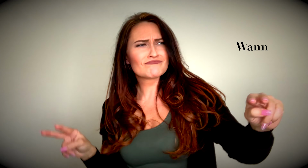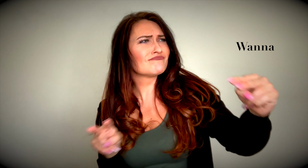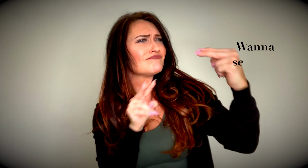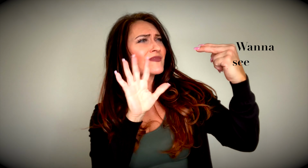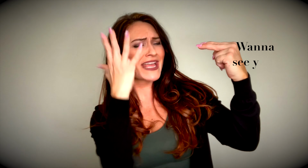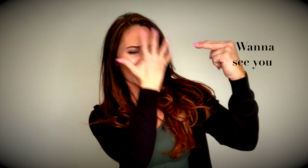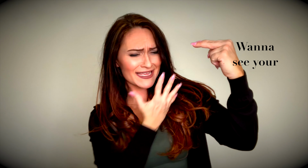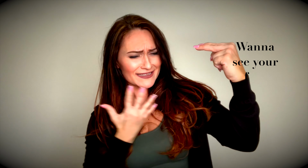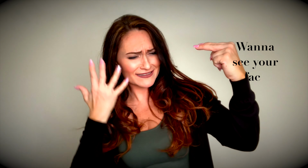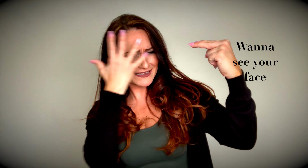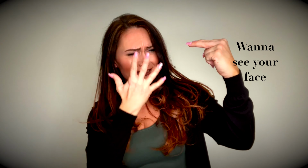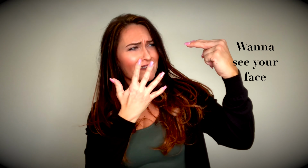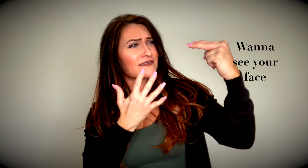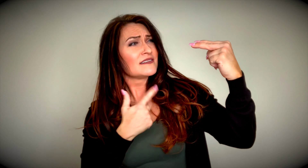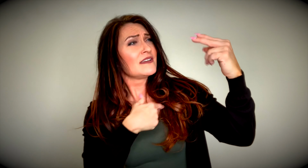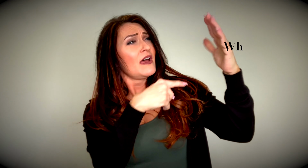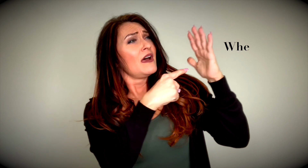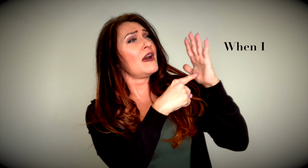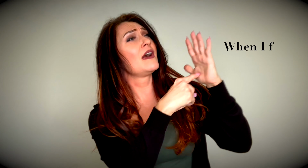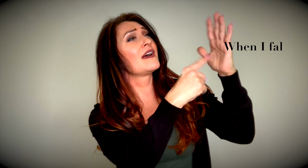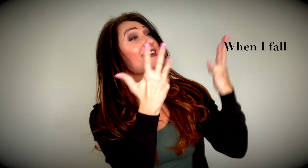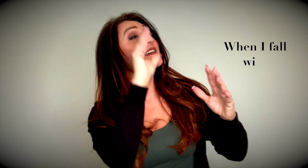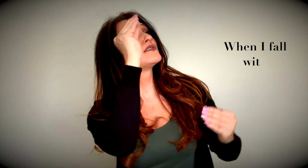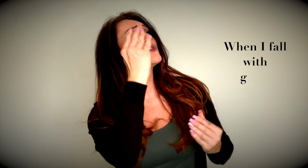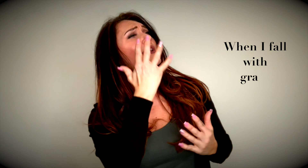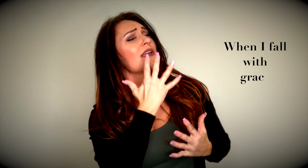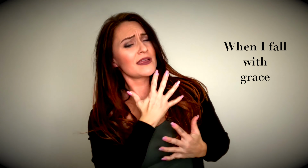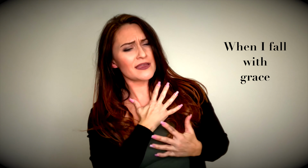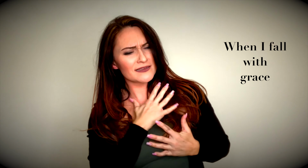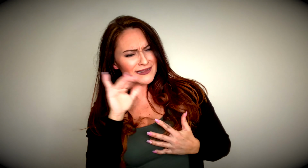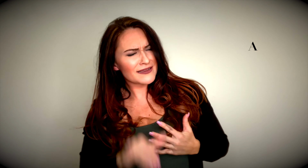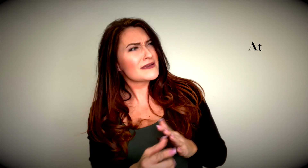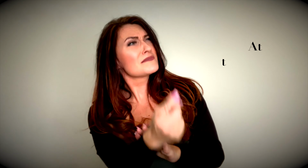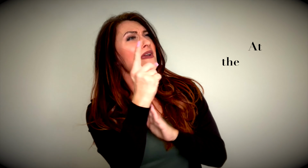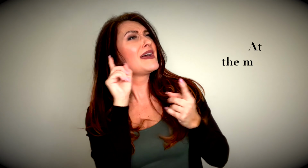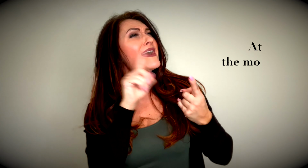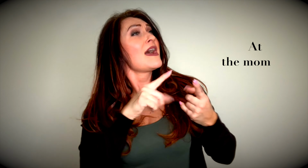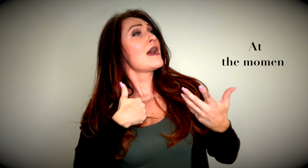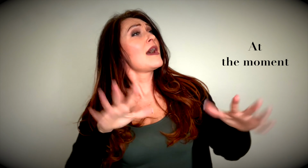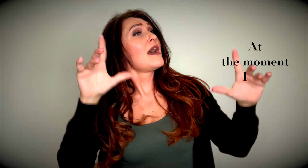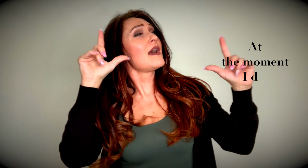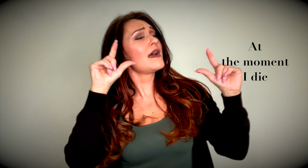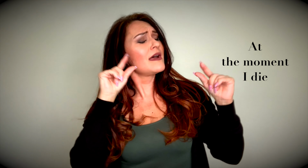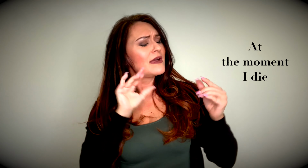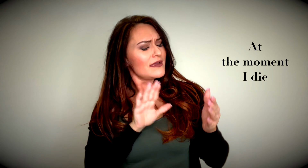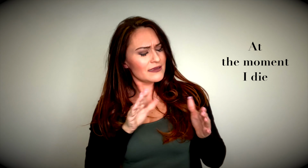life. I wanna see your face, wanna fall with grace at the moment I